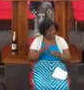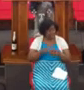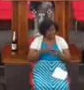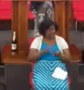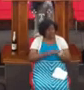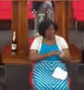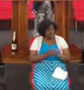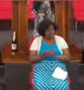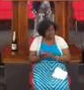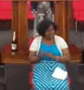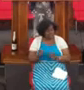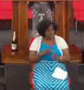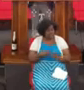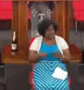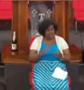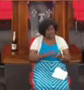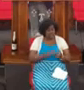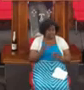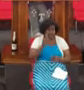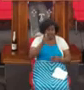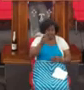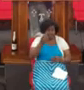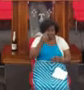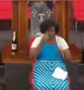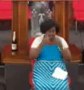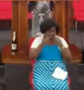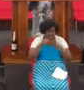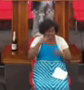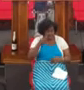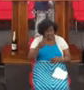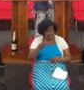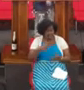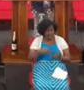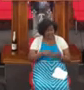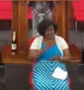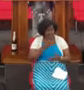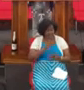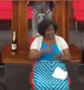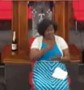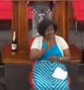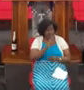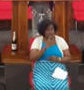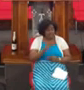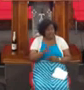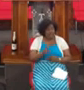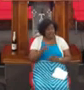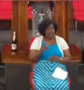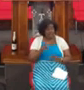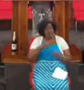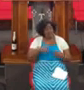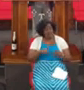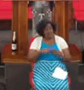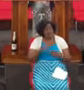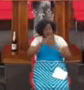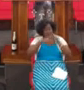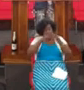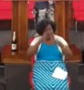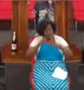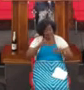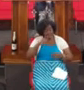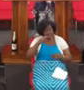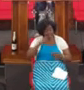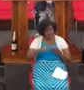Jesus. And then Jesus is going to look them in the eye and say, this is what you are banking on to get into heaven. Jesus will